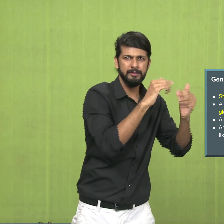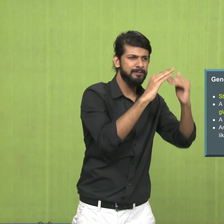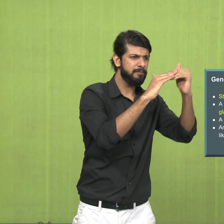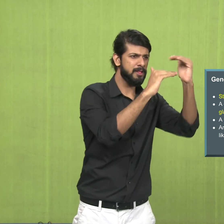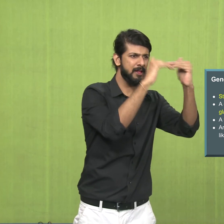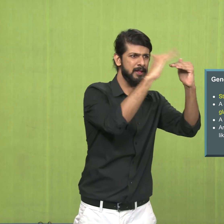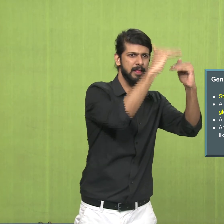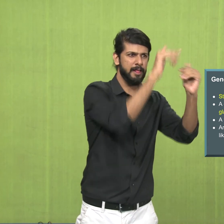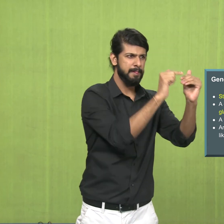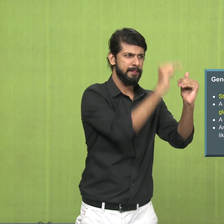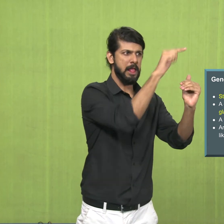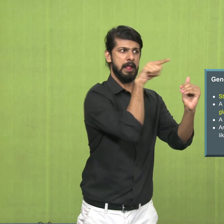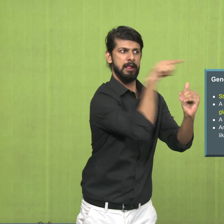the steps.